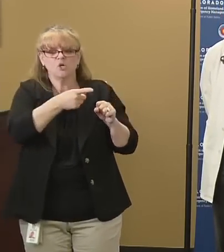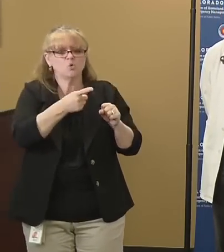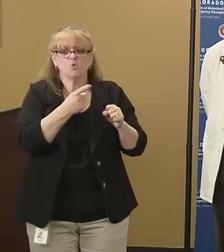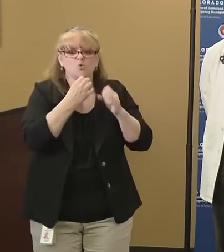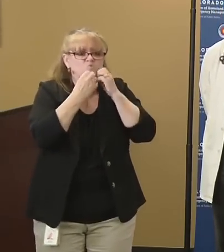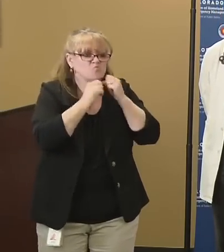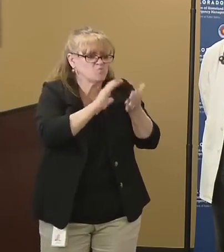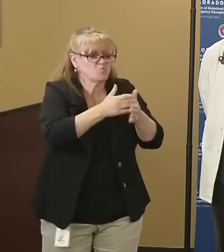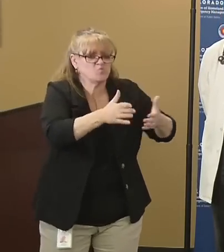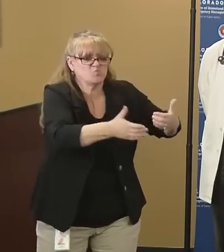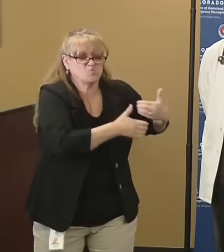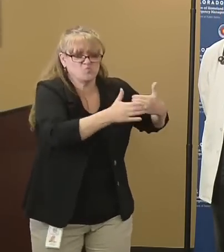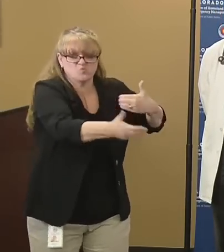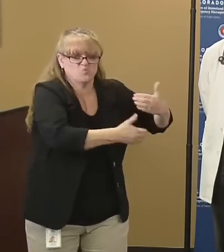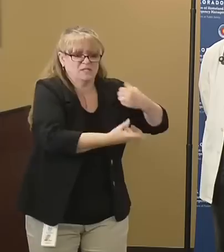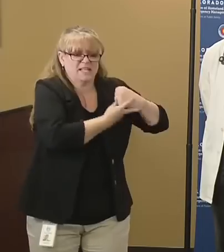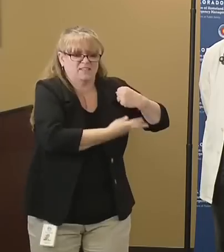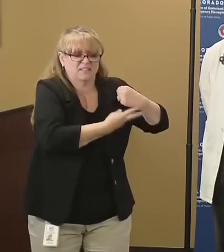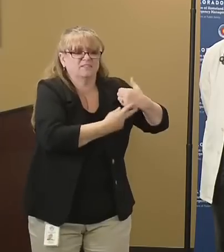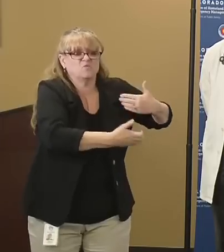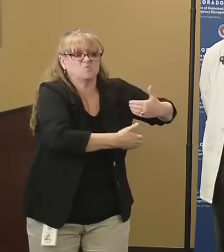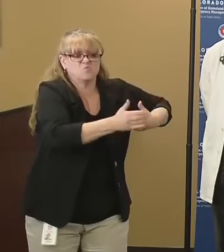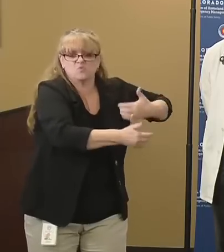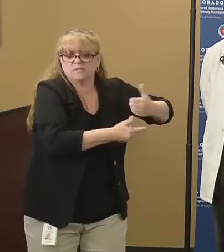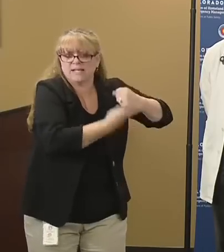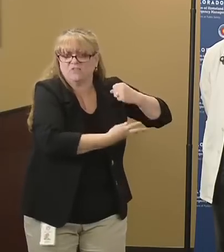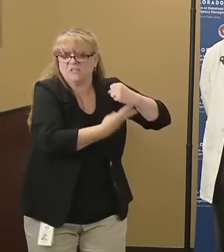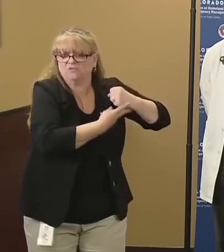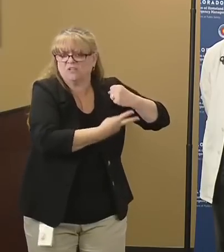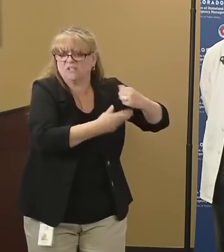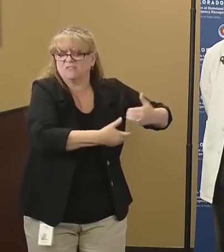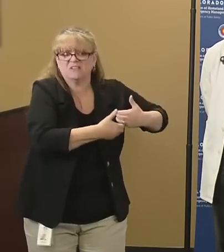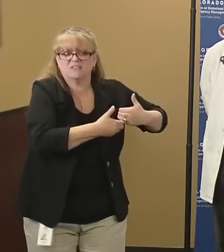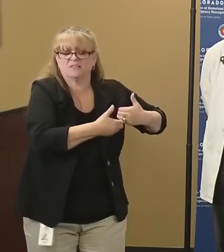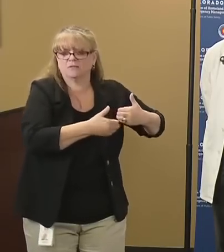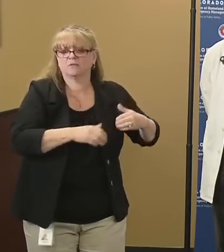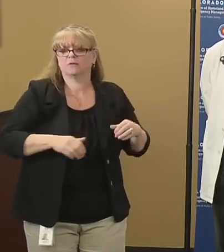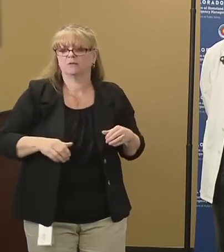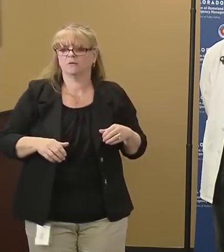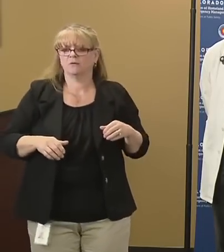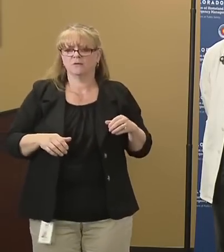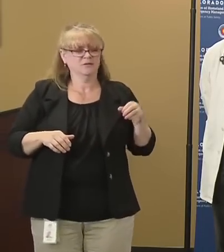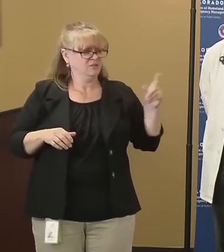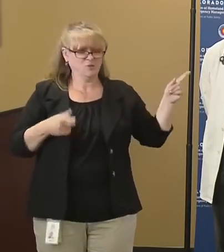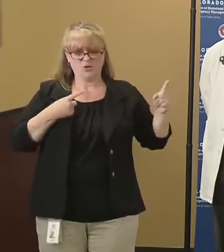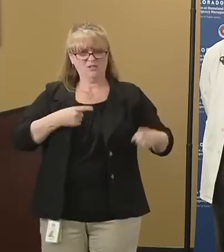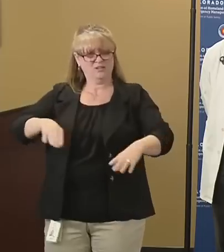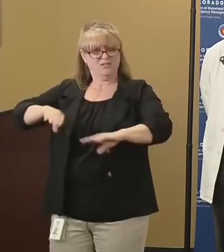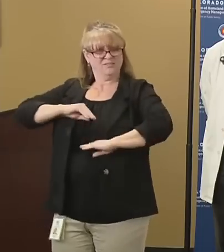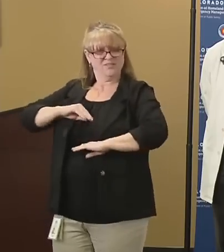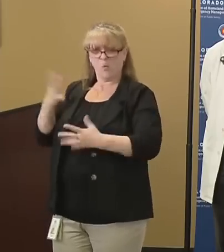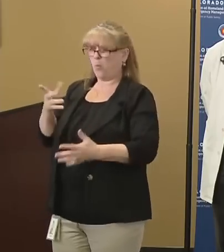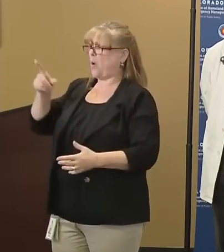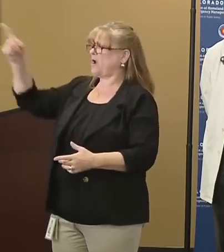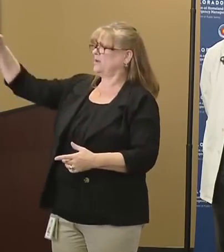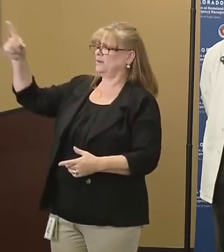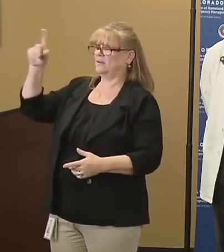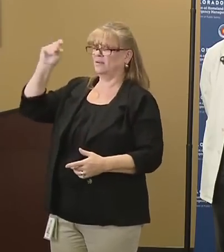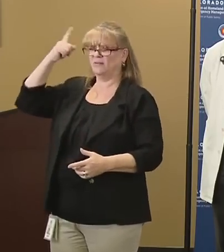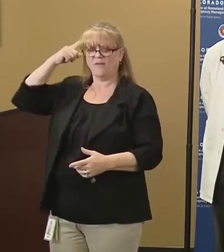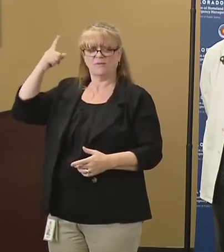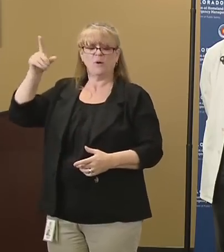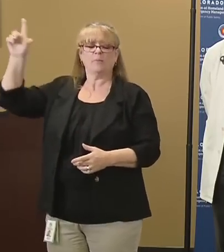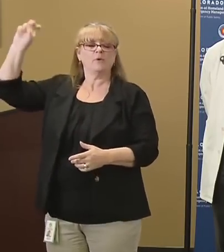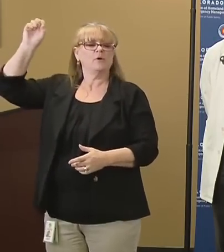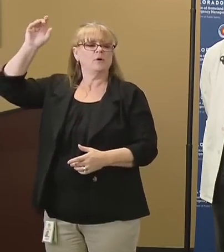interaction directly with the president, and are you happy with the federal response? I have not heard the president say to me that they are supplying everything